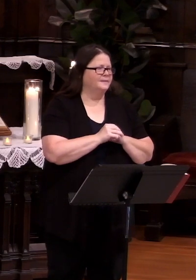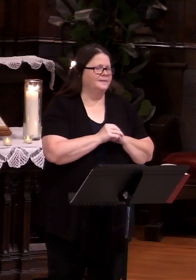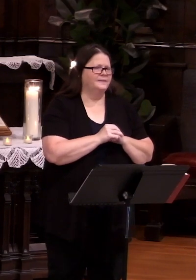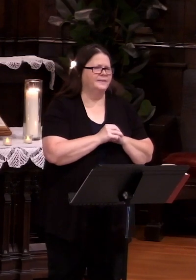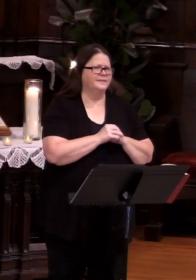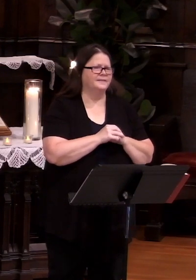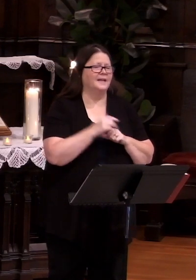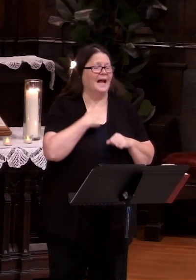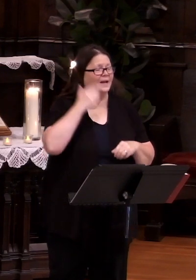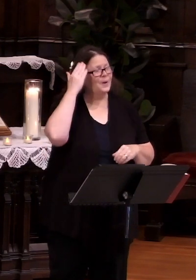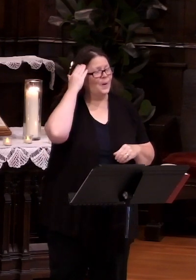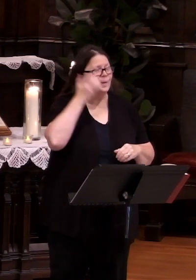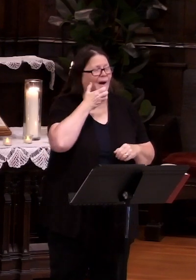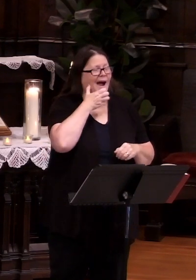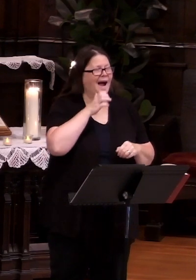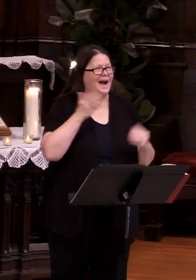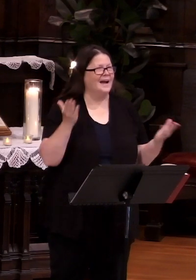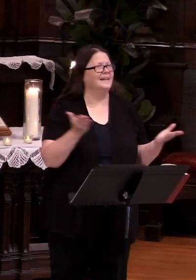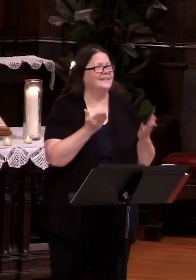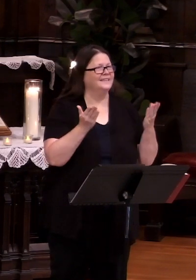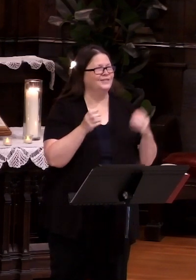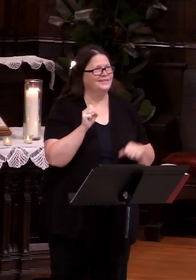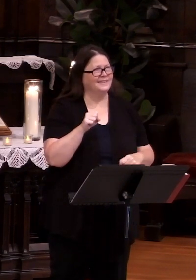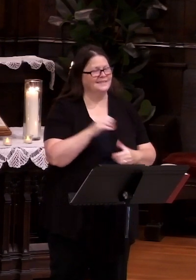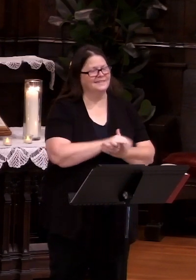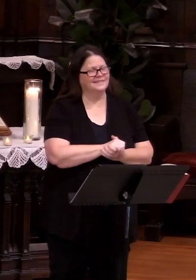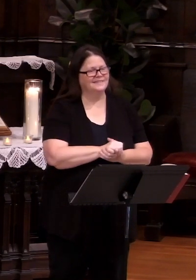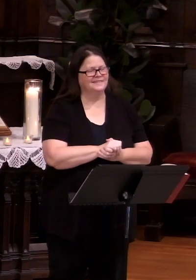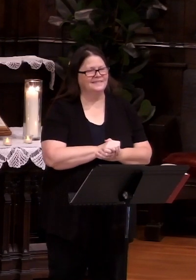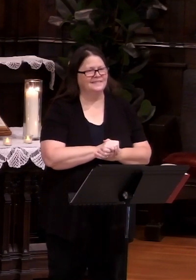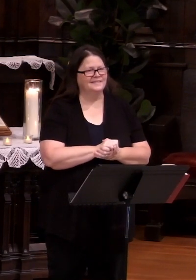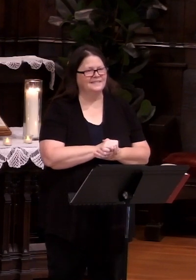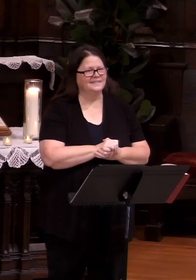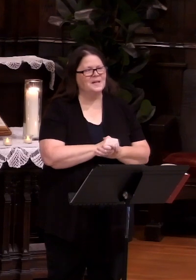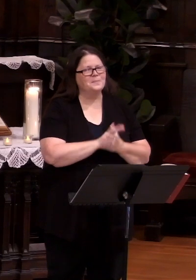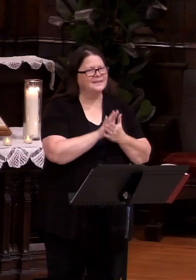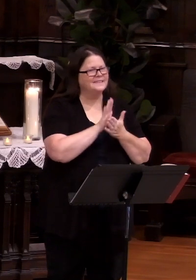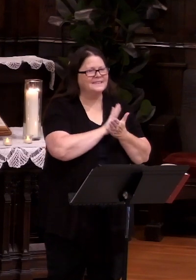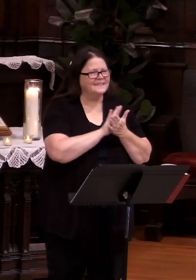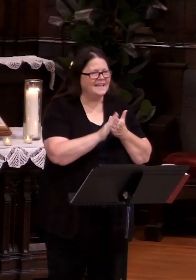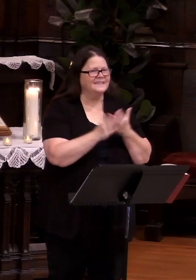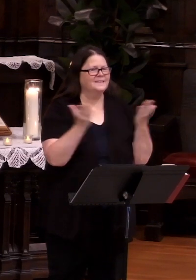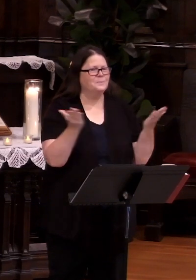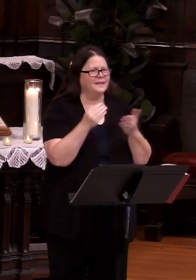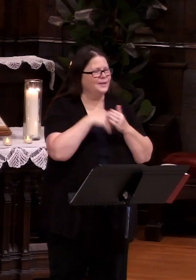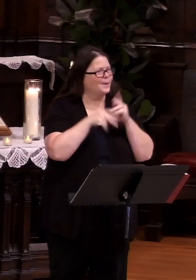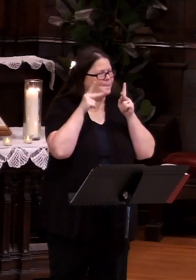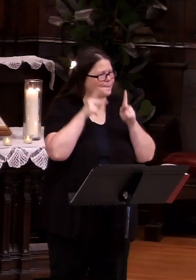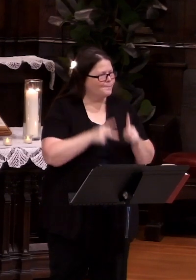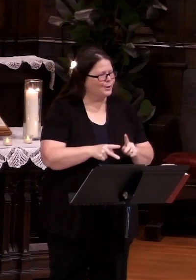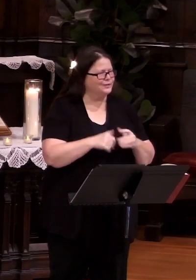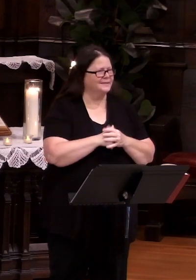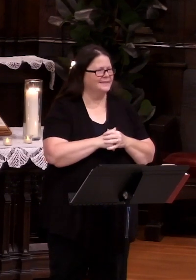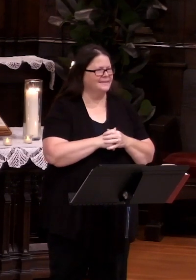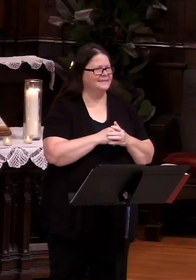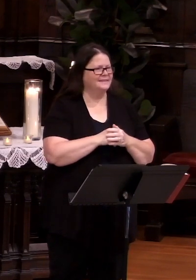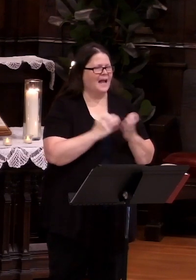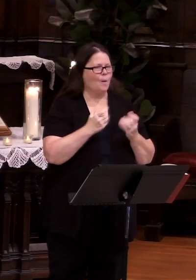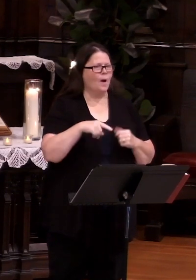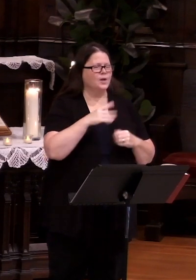I know it's hot, but it is really good to be together. Take a deep